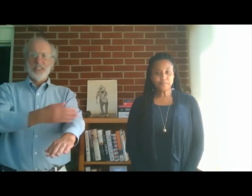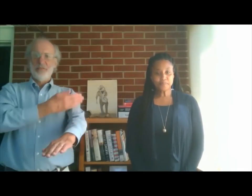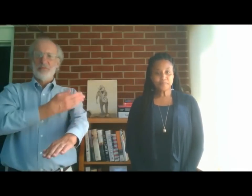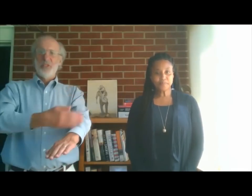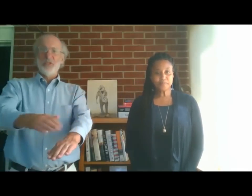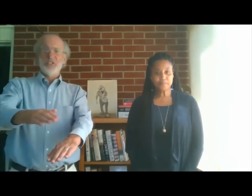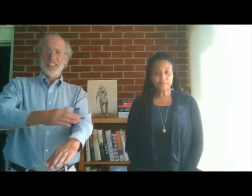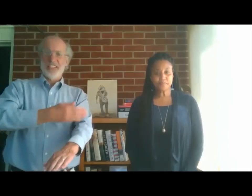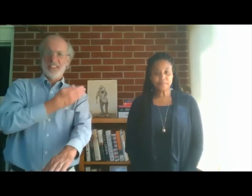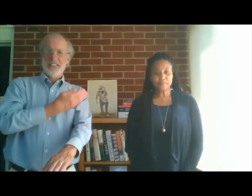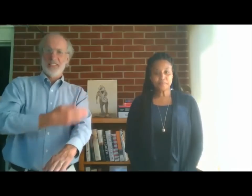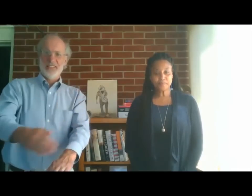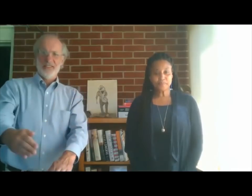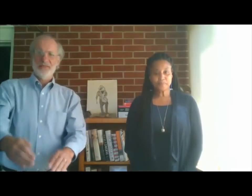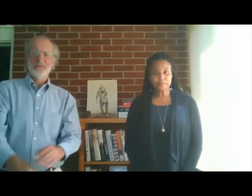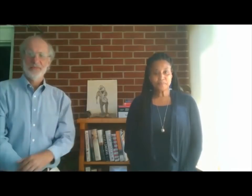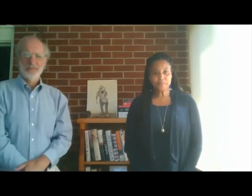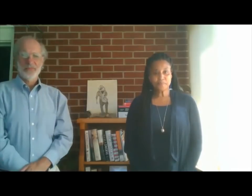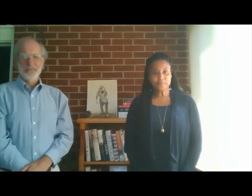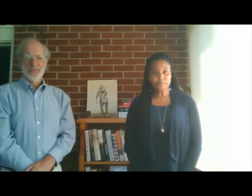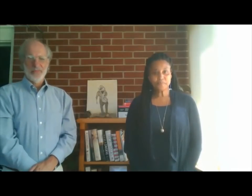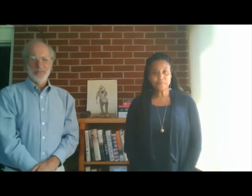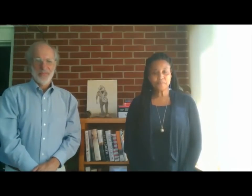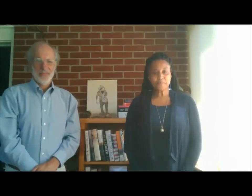That's right, music.